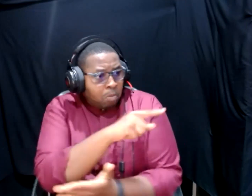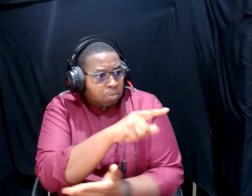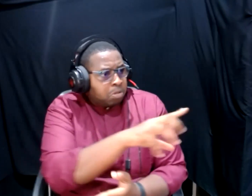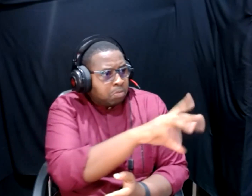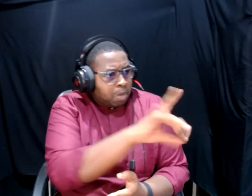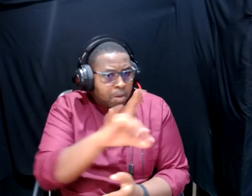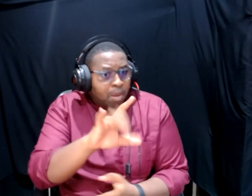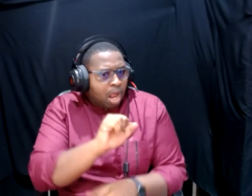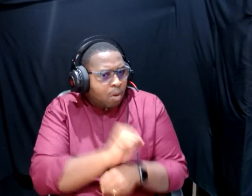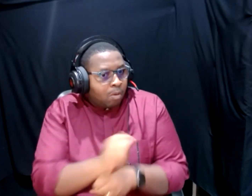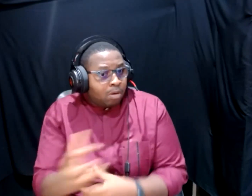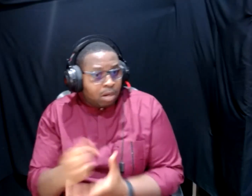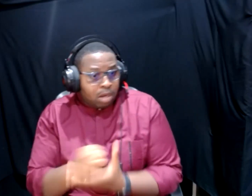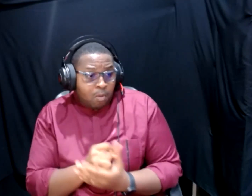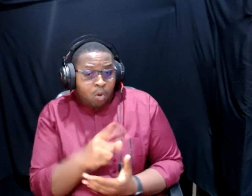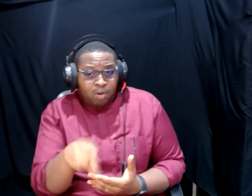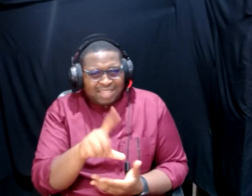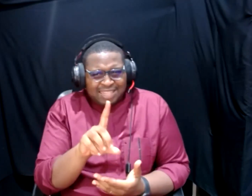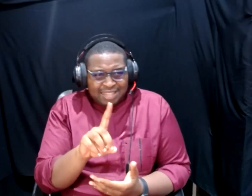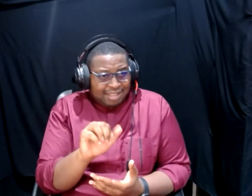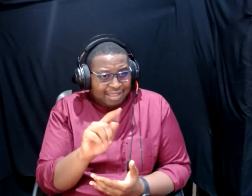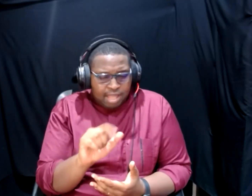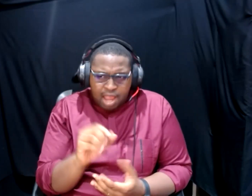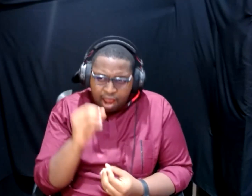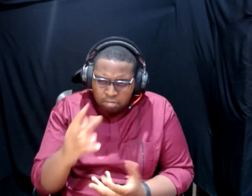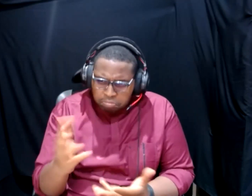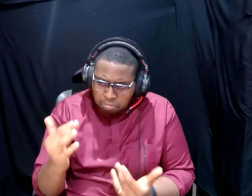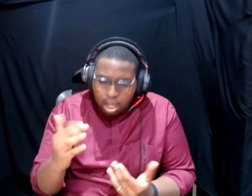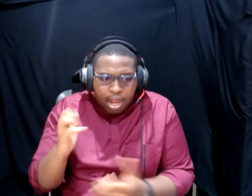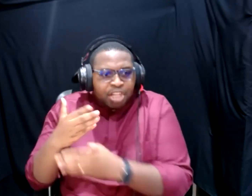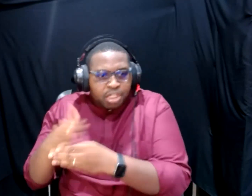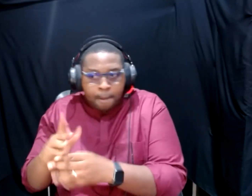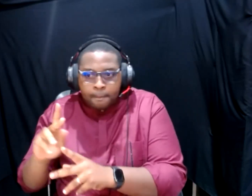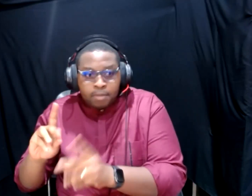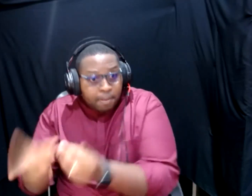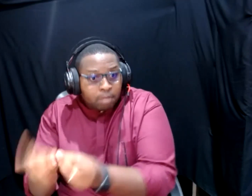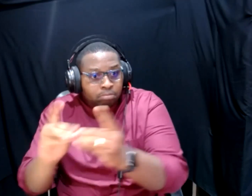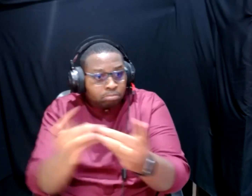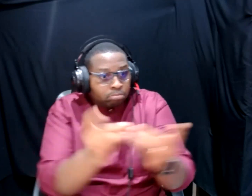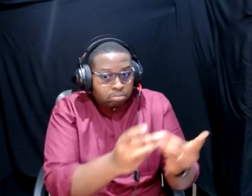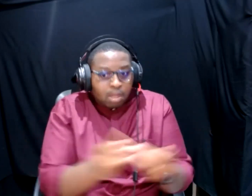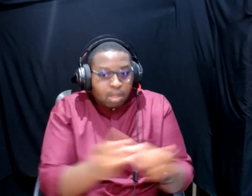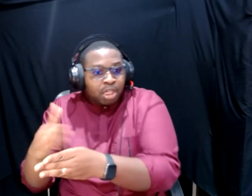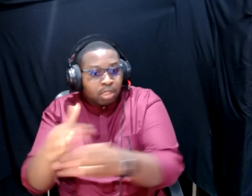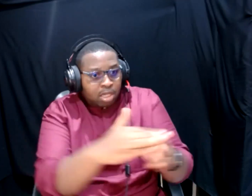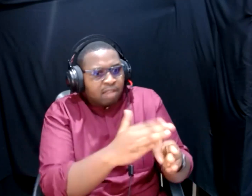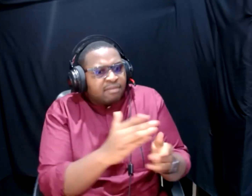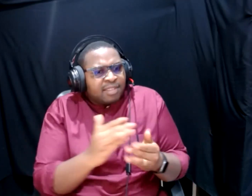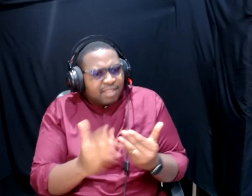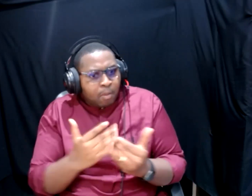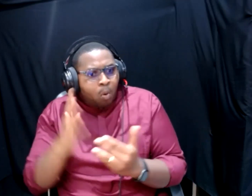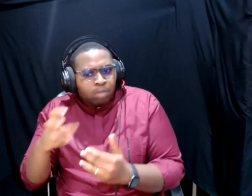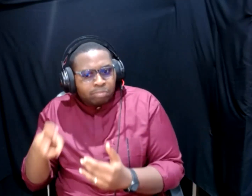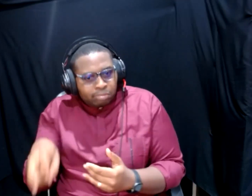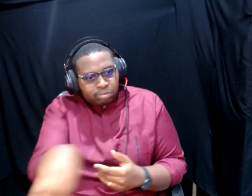you're asking for from clients can be shared with ODHS to provide this greater equity of service, this better alignment of services between